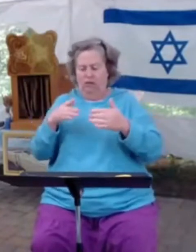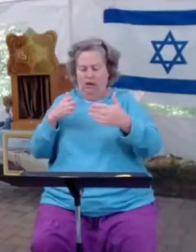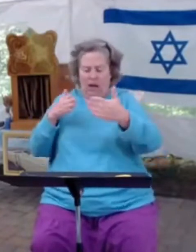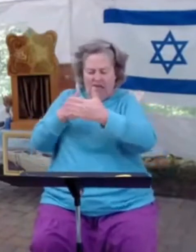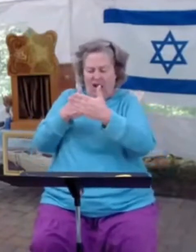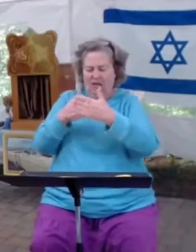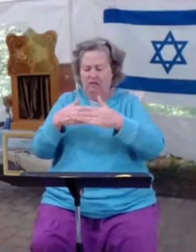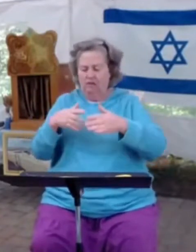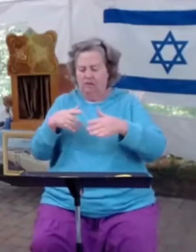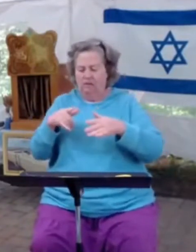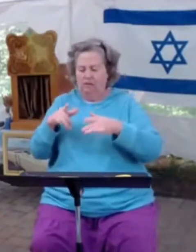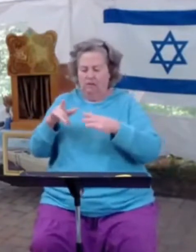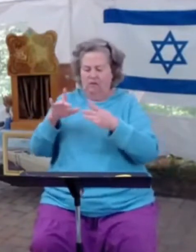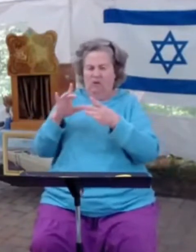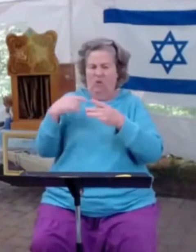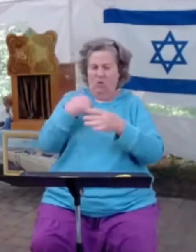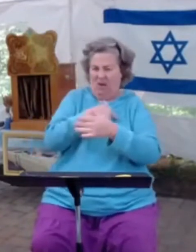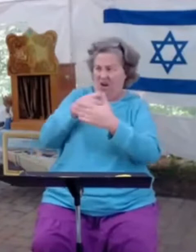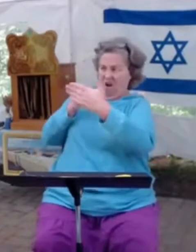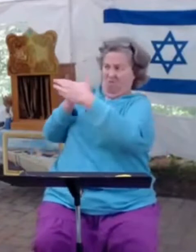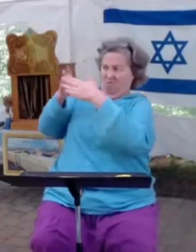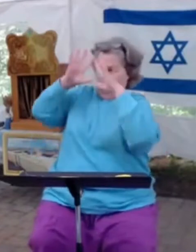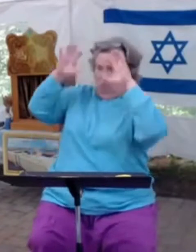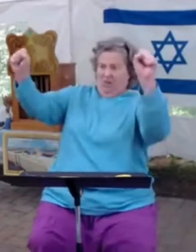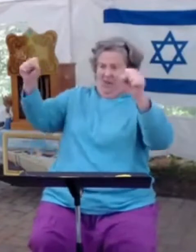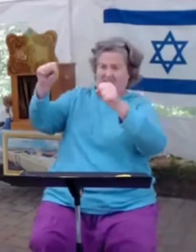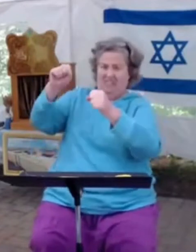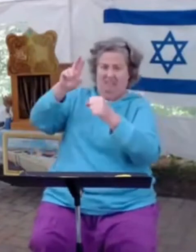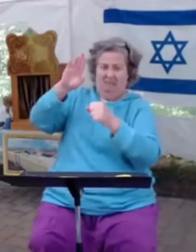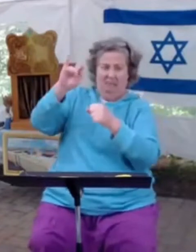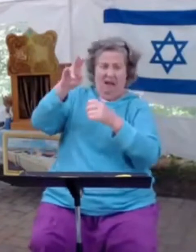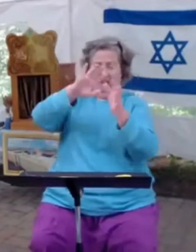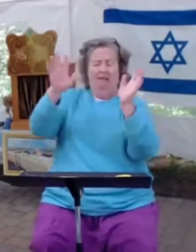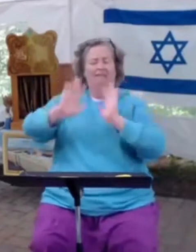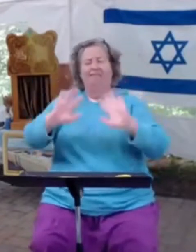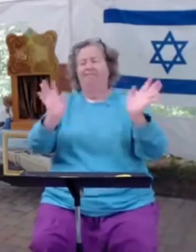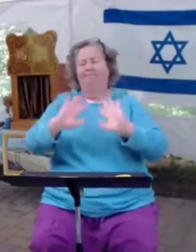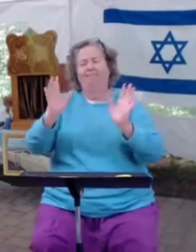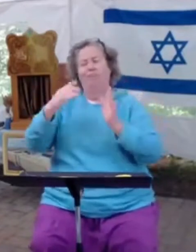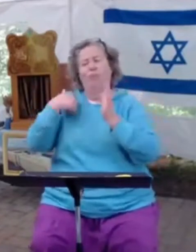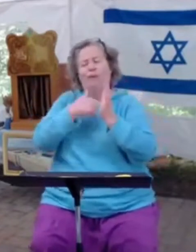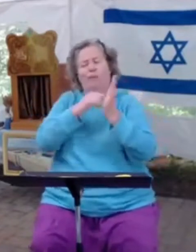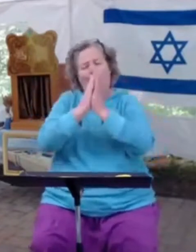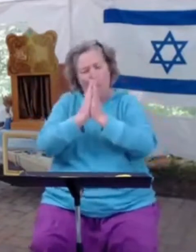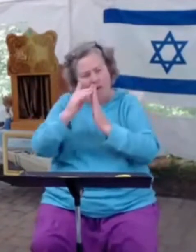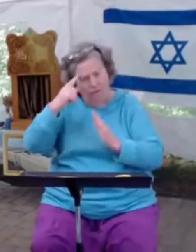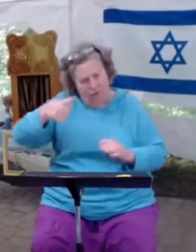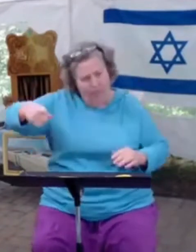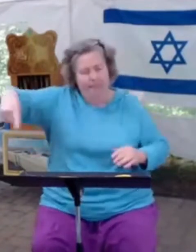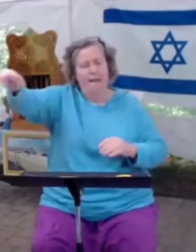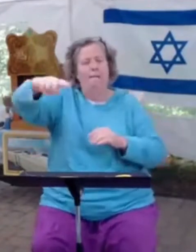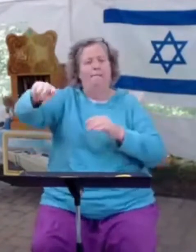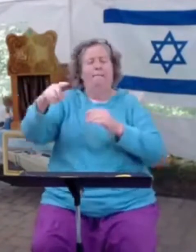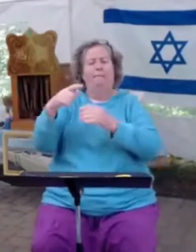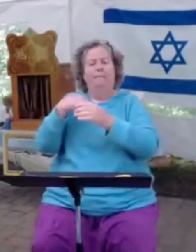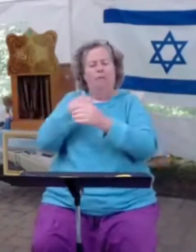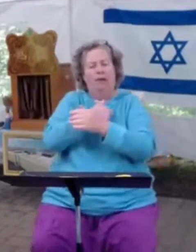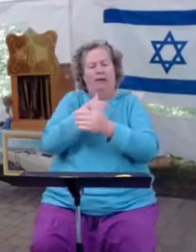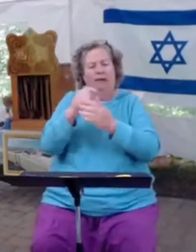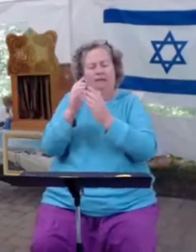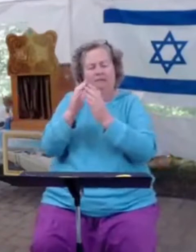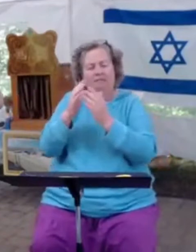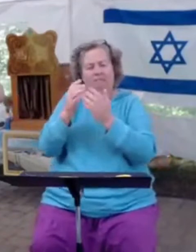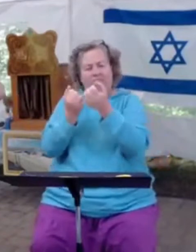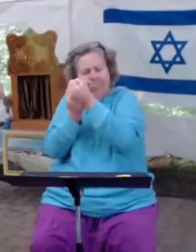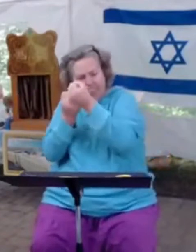get angry and hit back. In all these times, and something to realize, in all these times of